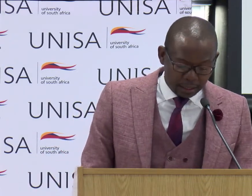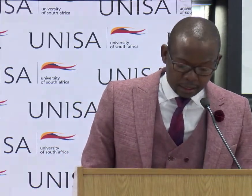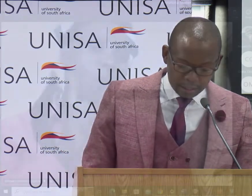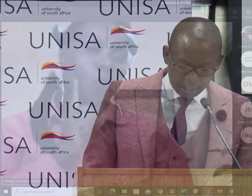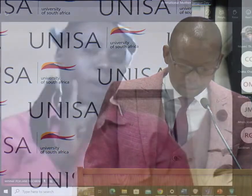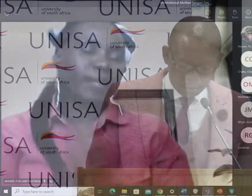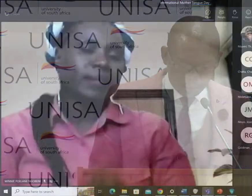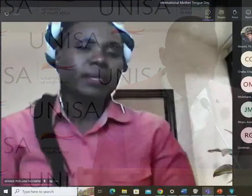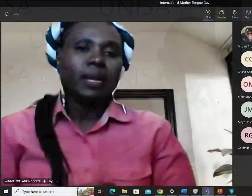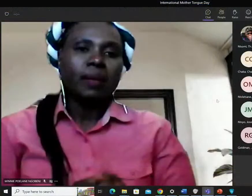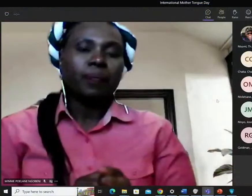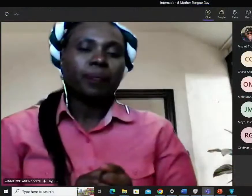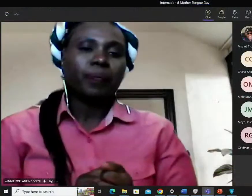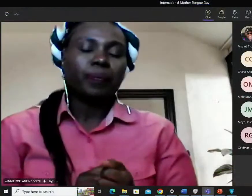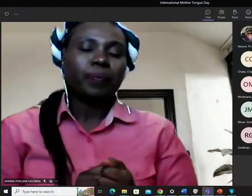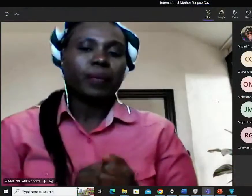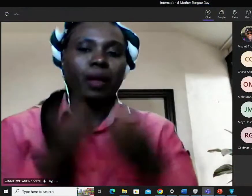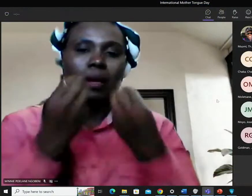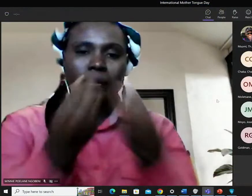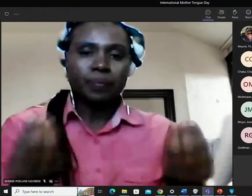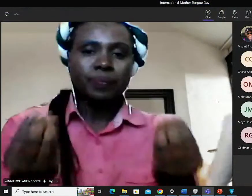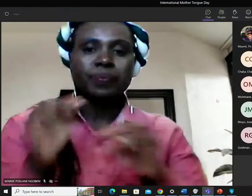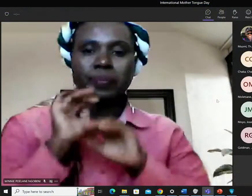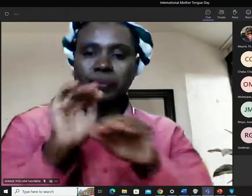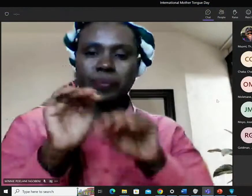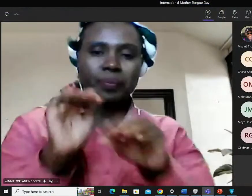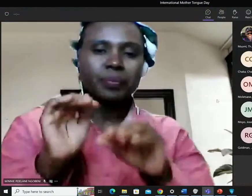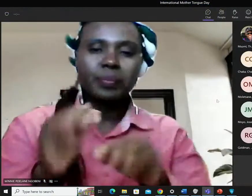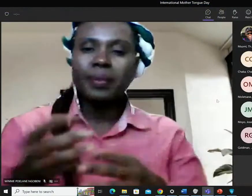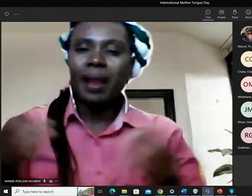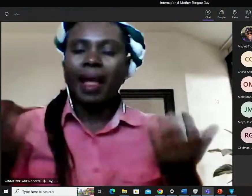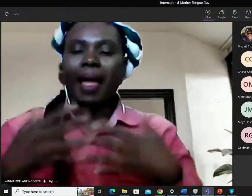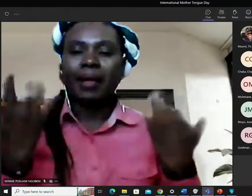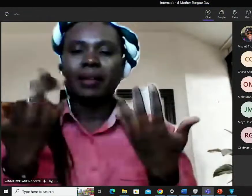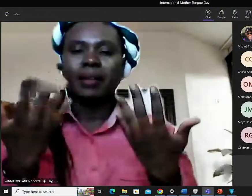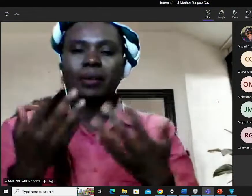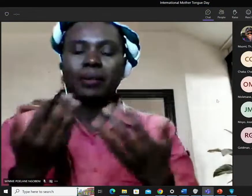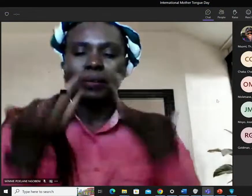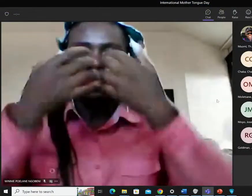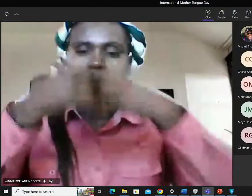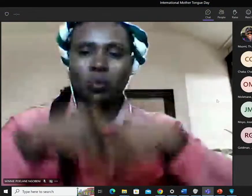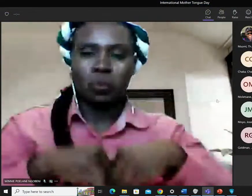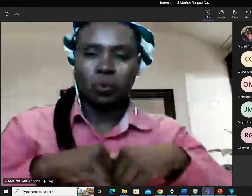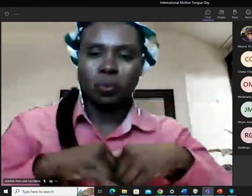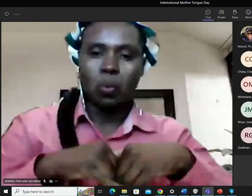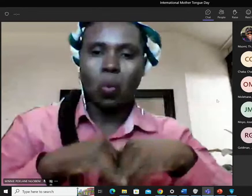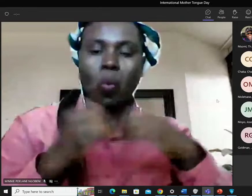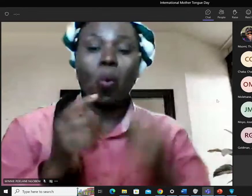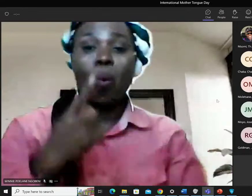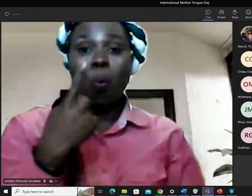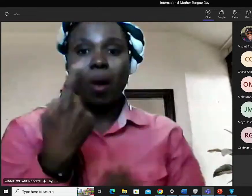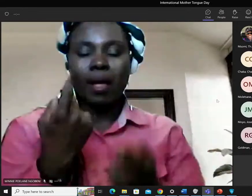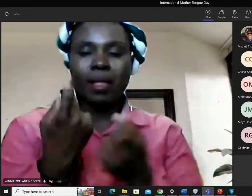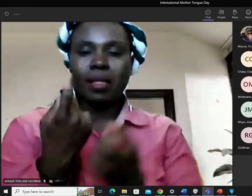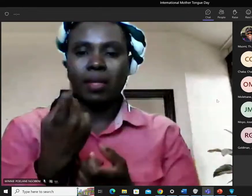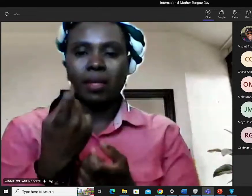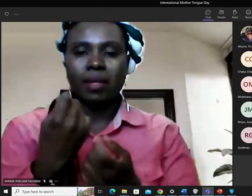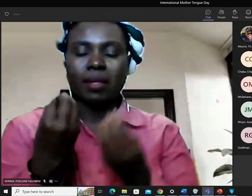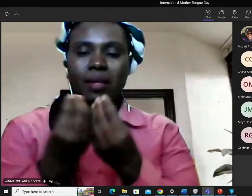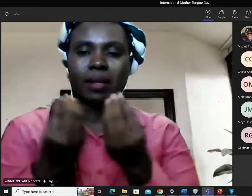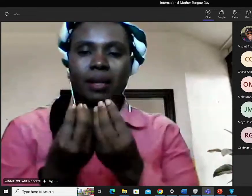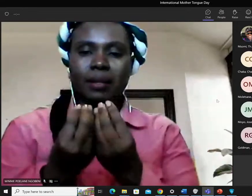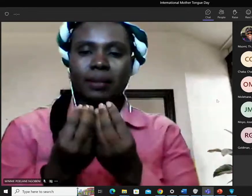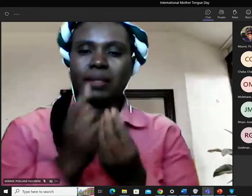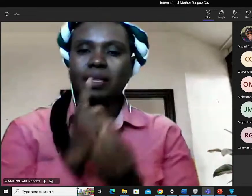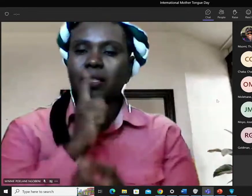children, then the languages are going to die. One thing that she did not mention, and this is the nice